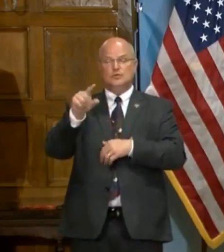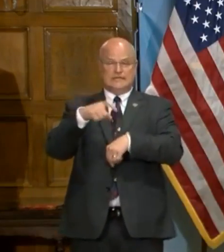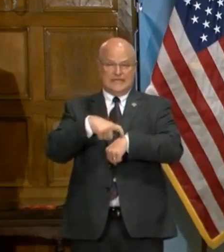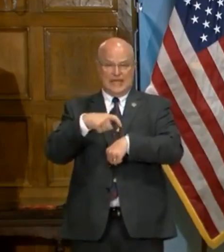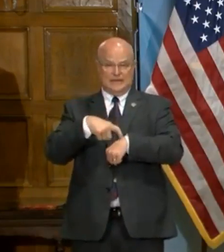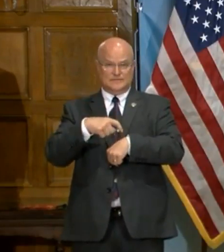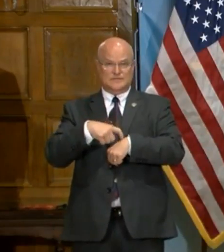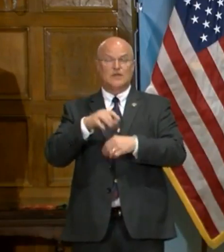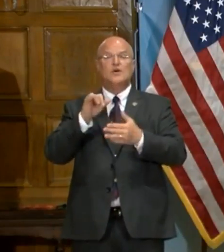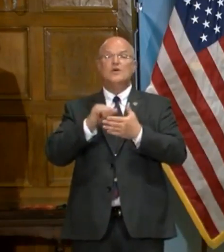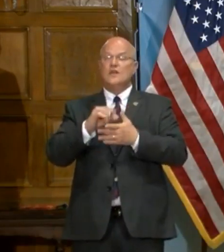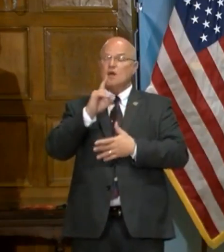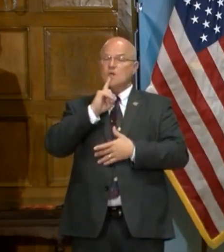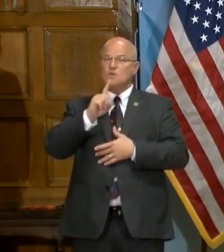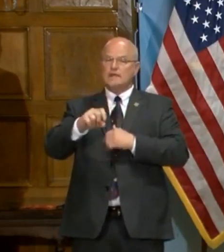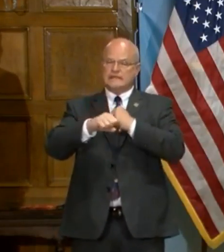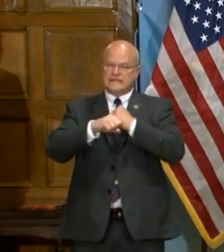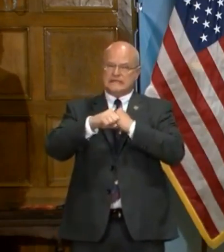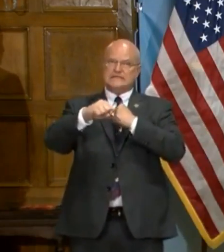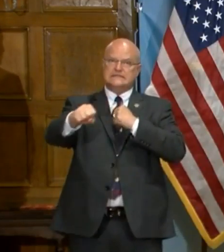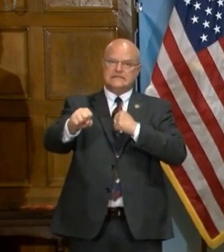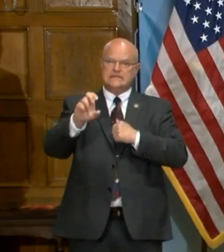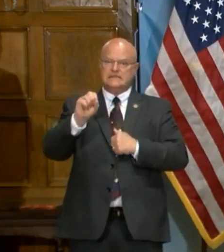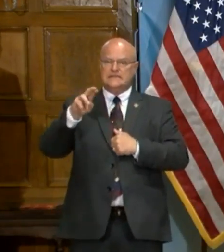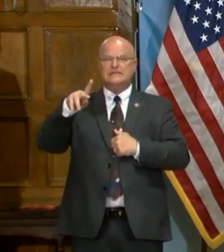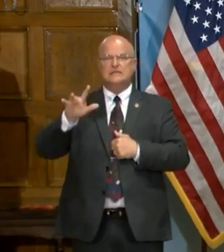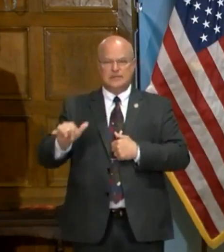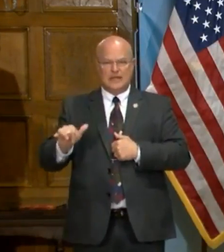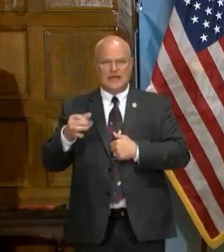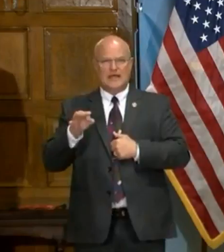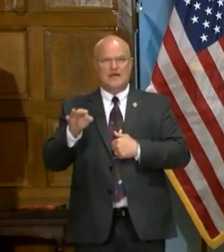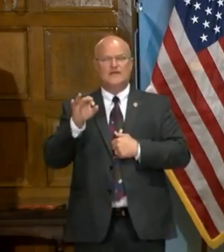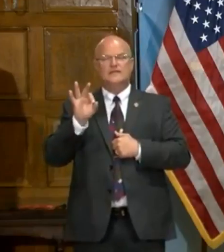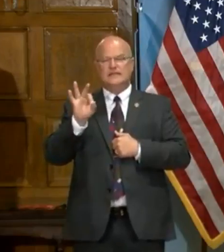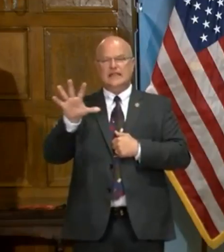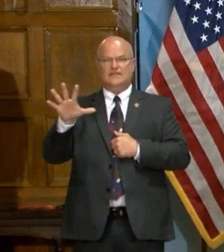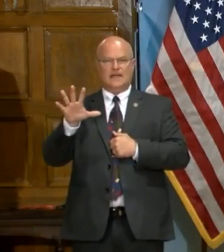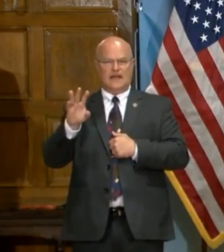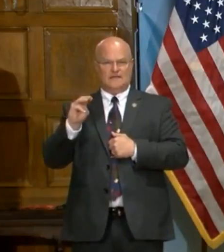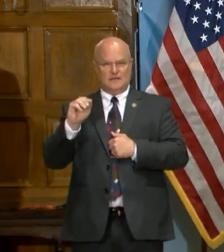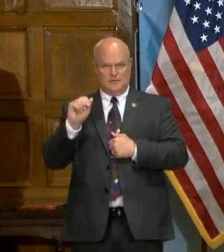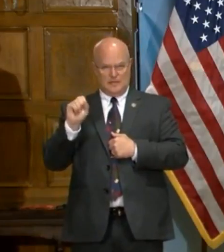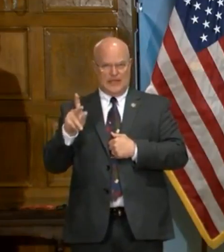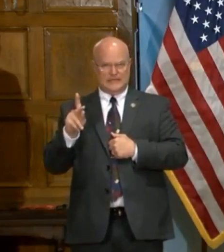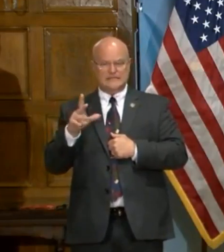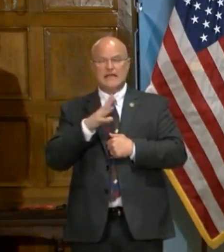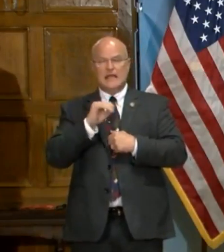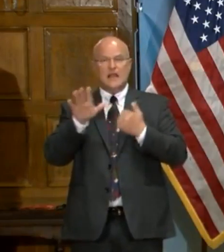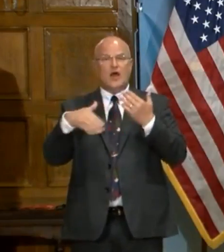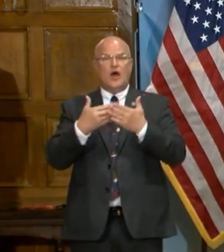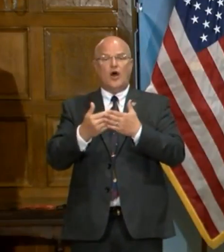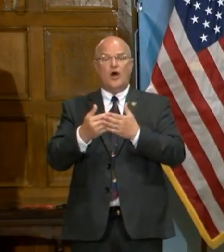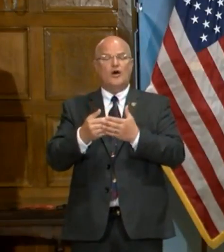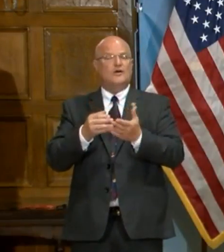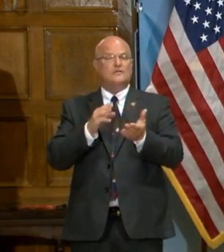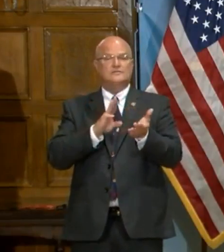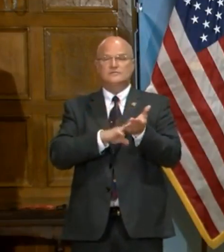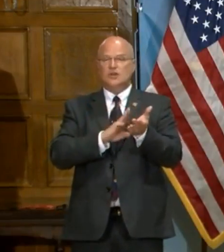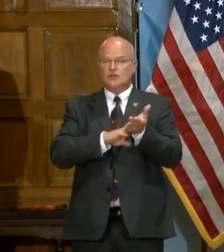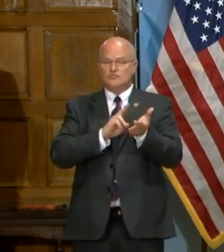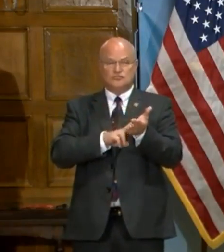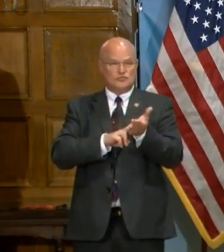times. And so that really can extend the supply of the N95 masks. And all that providers have to do